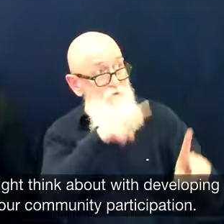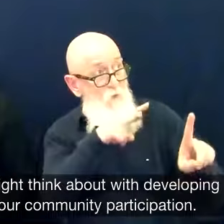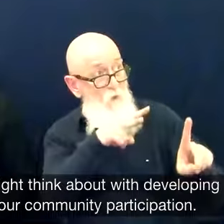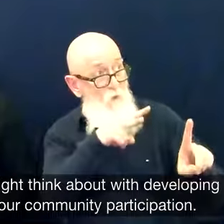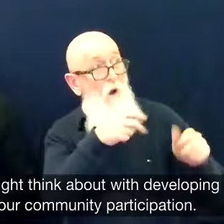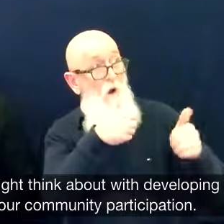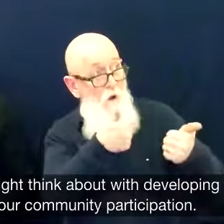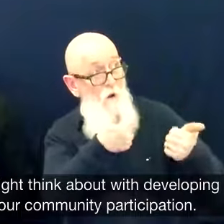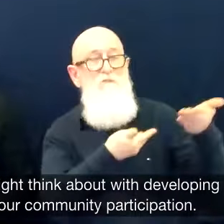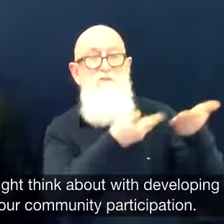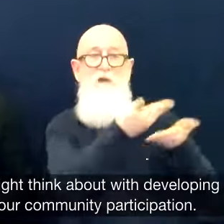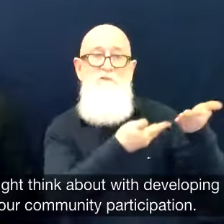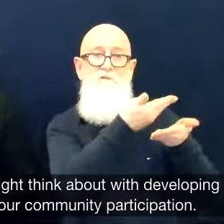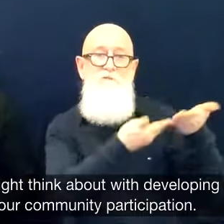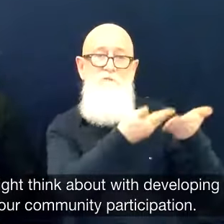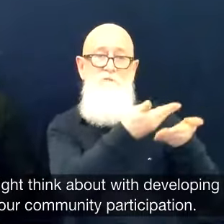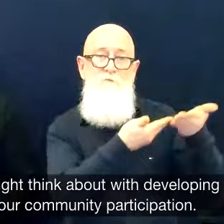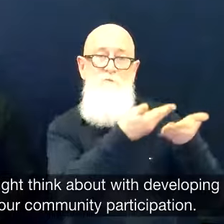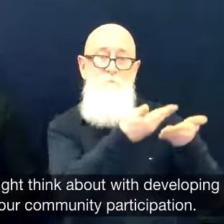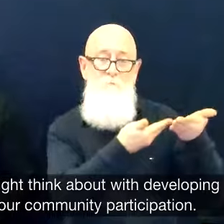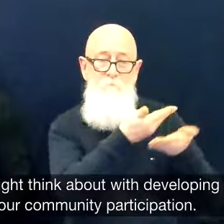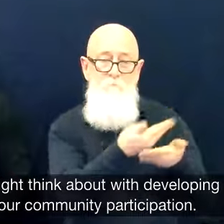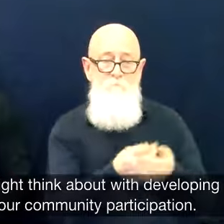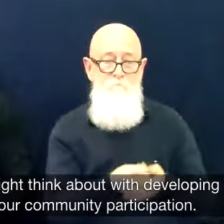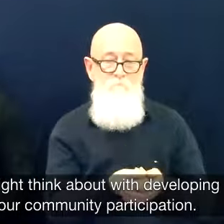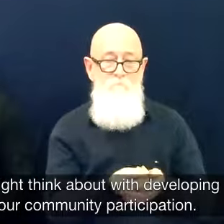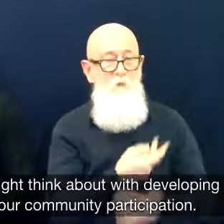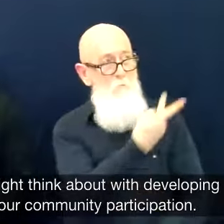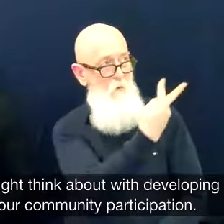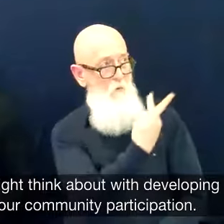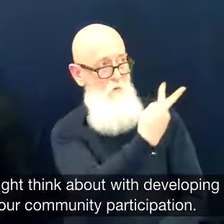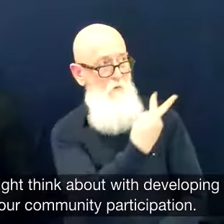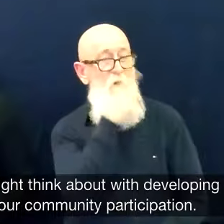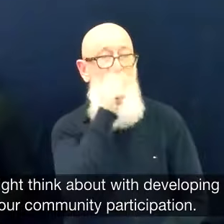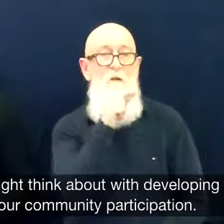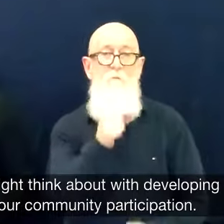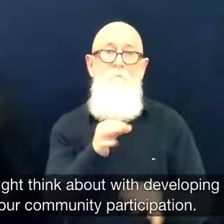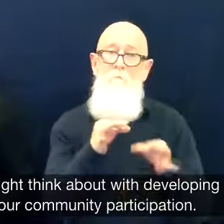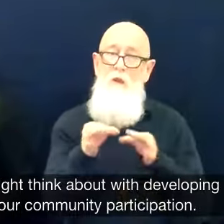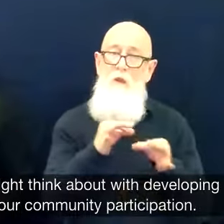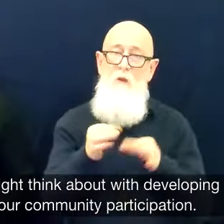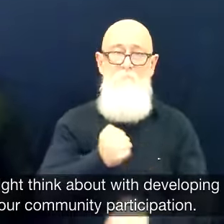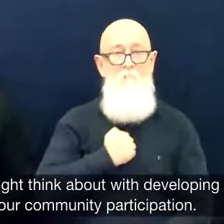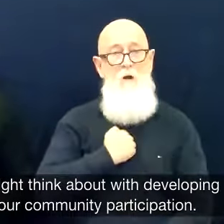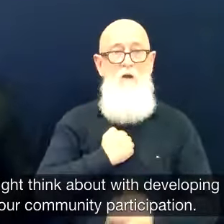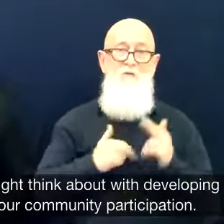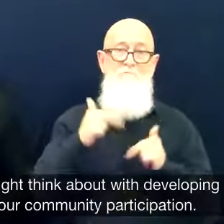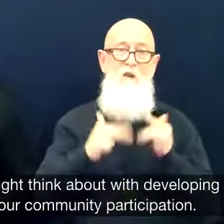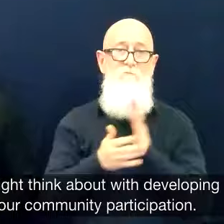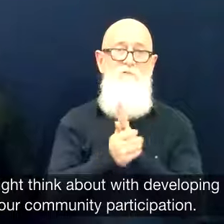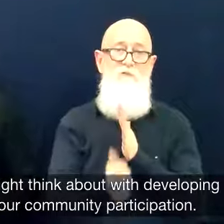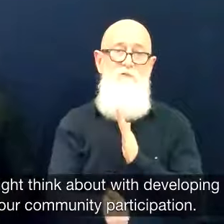and discuss your ideas. And then you can plan your personal development